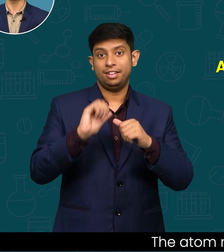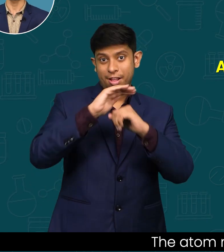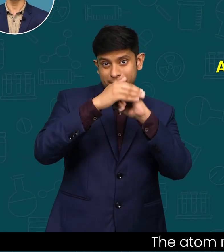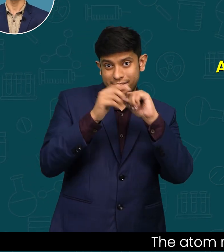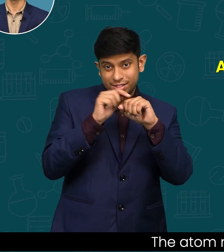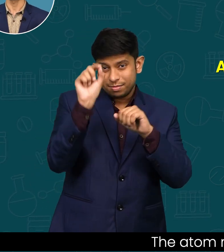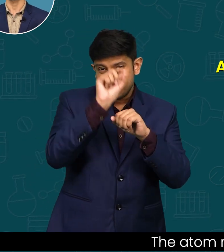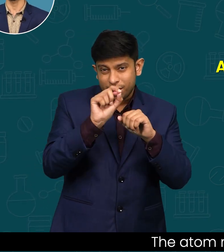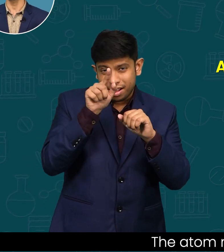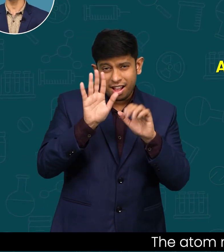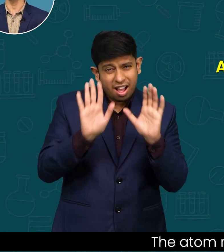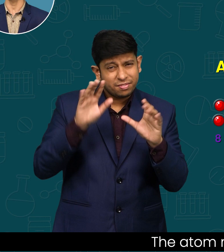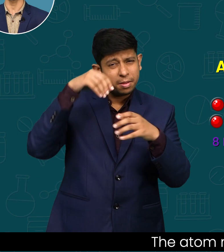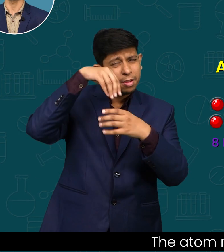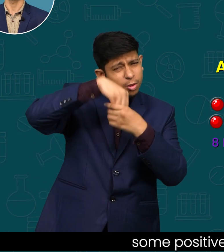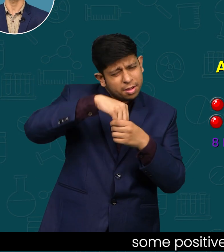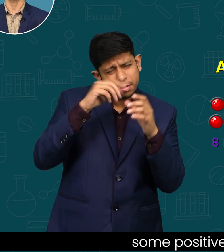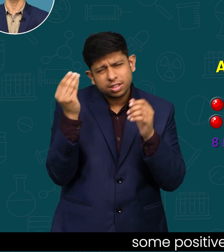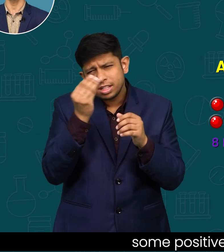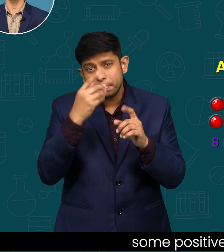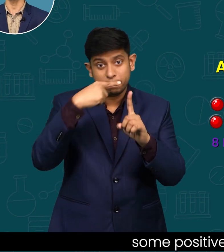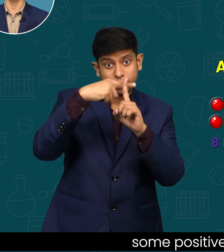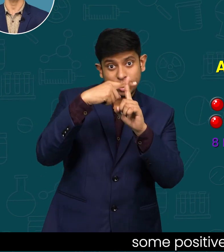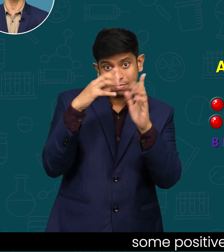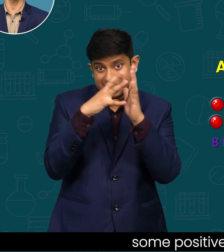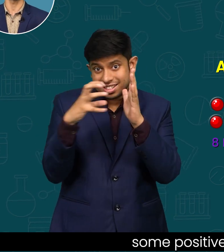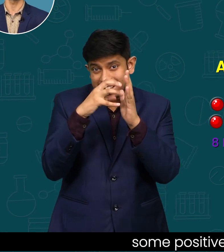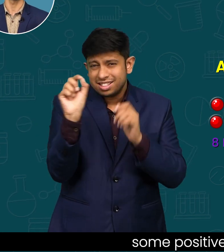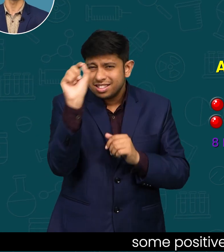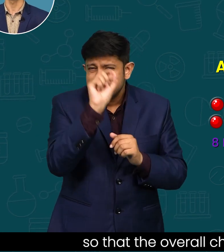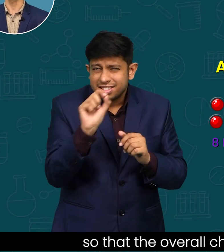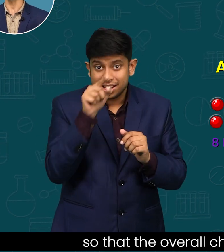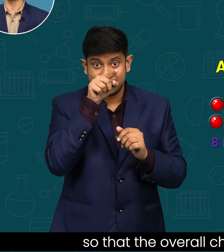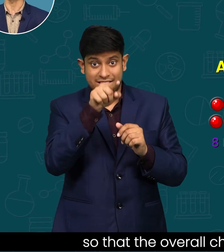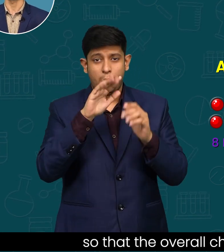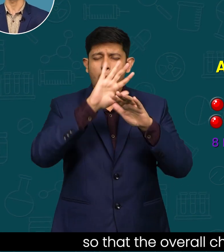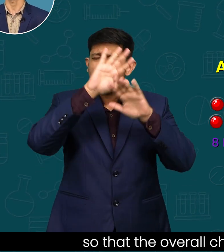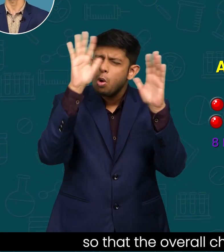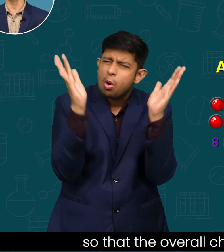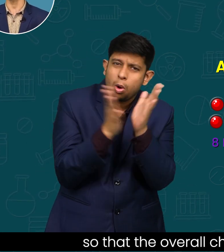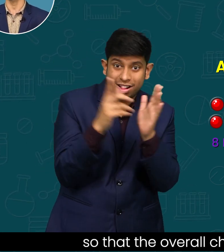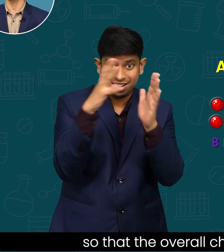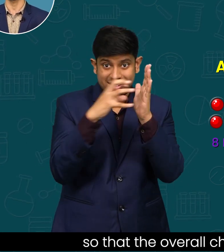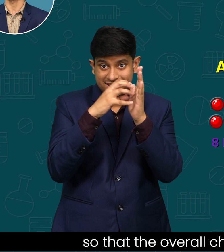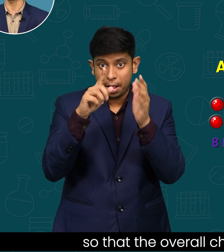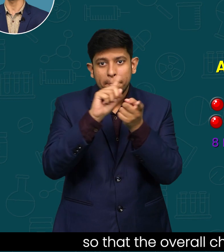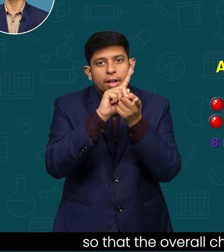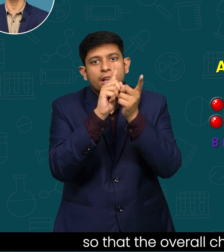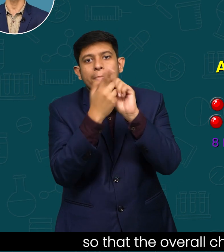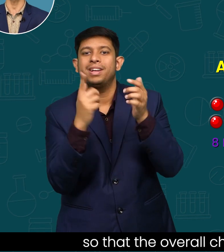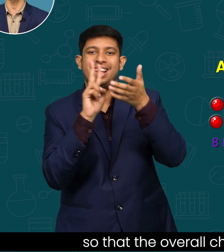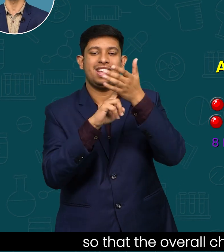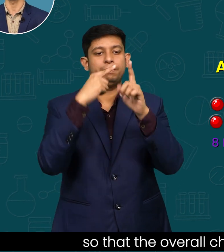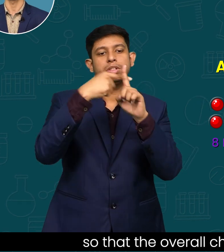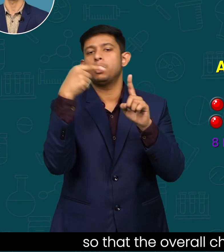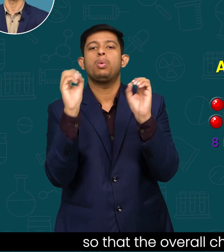The atom must also contain some positively charged particles so that the overall charge of it